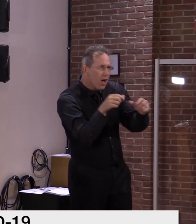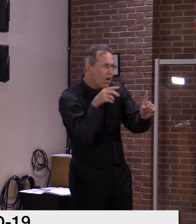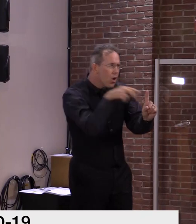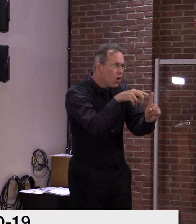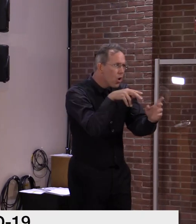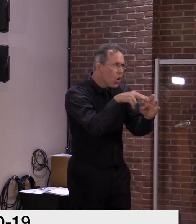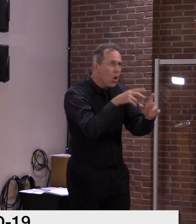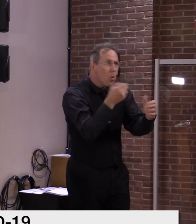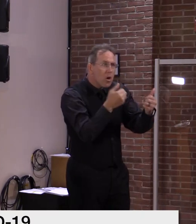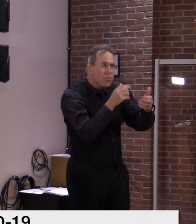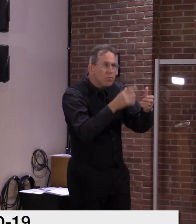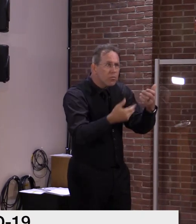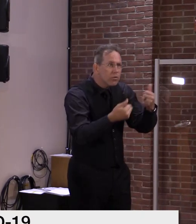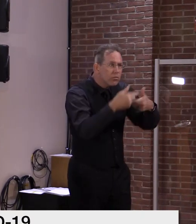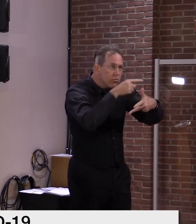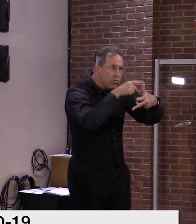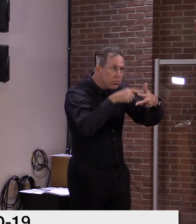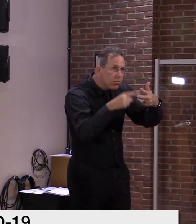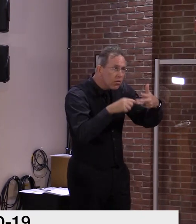be available